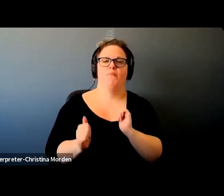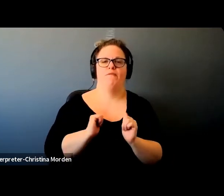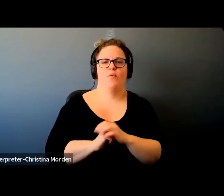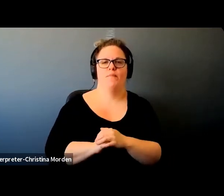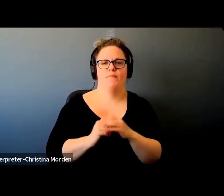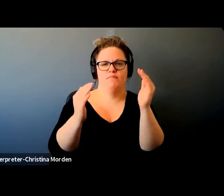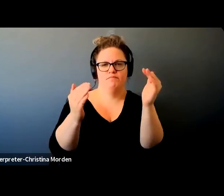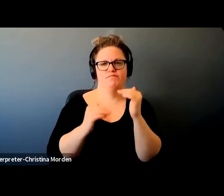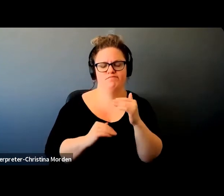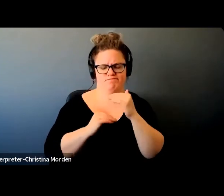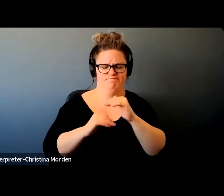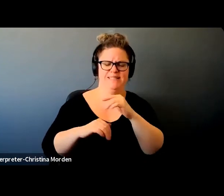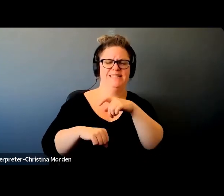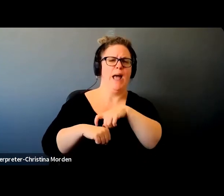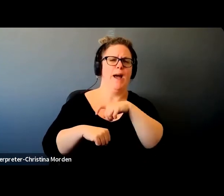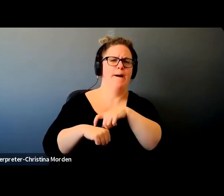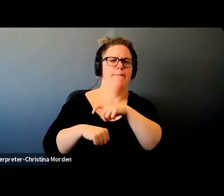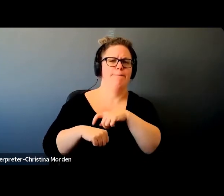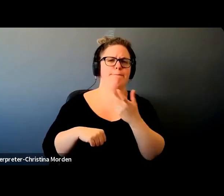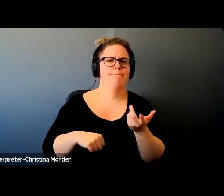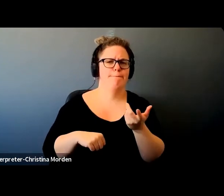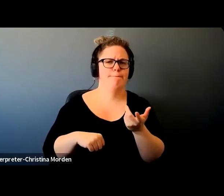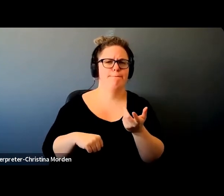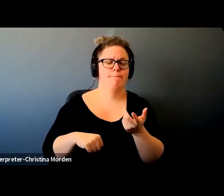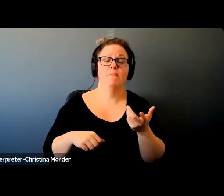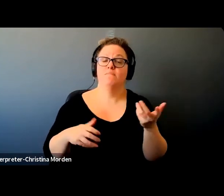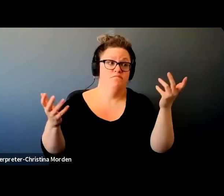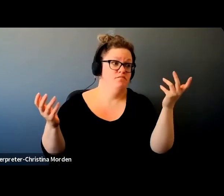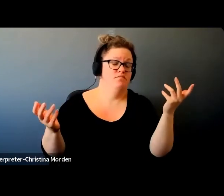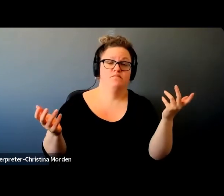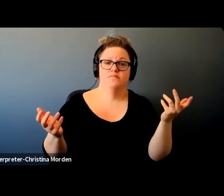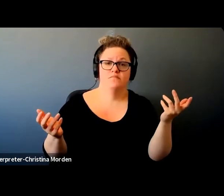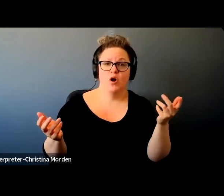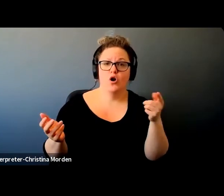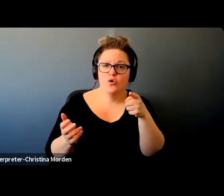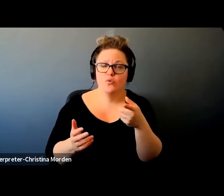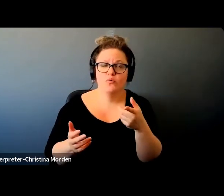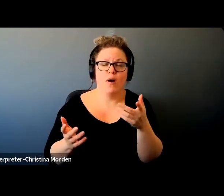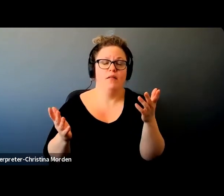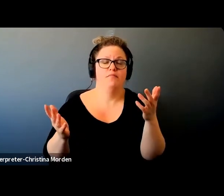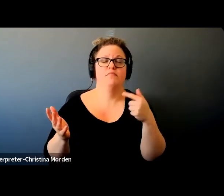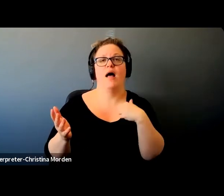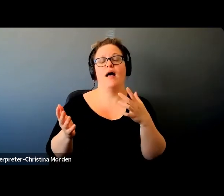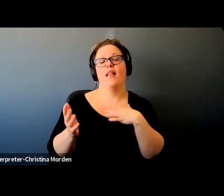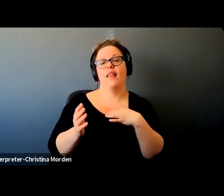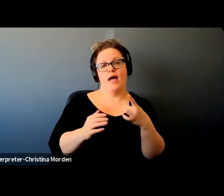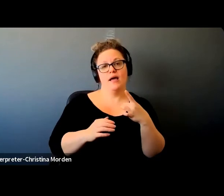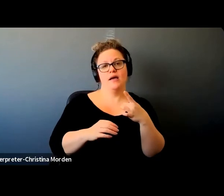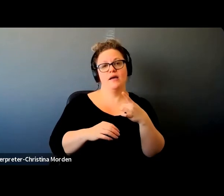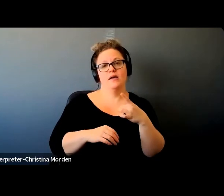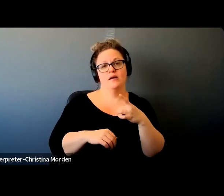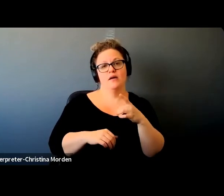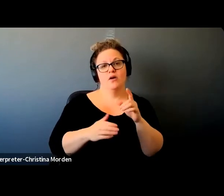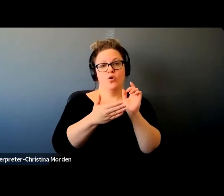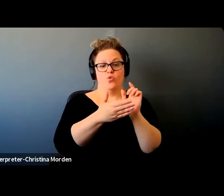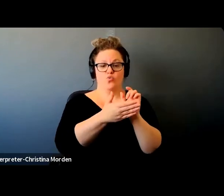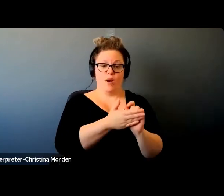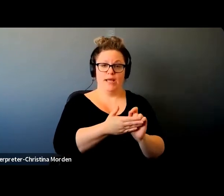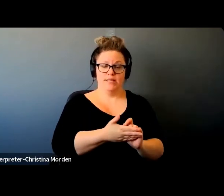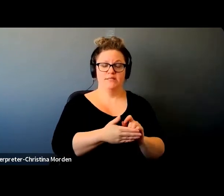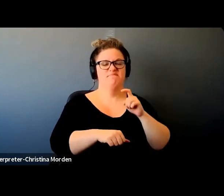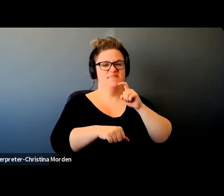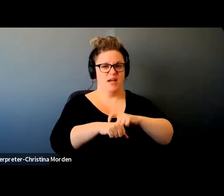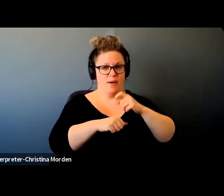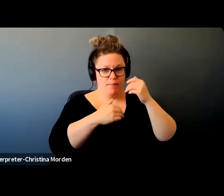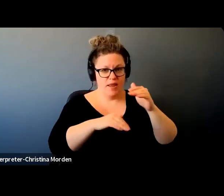you being asked? What's the time limit on your piece? Is it are you writing? I like to write to a time limit. I like to write